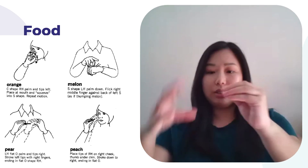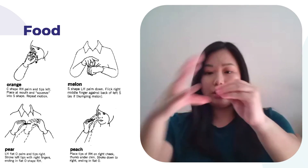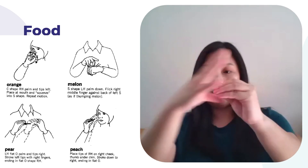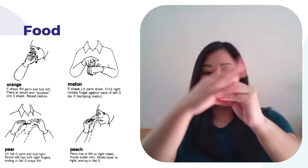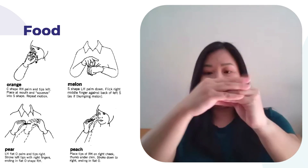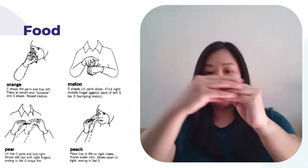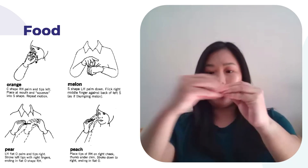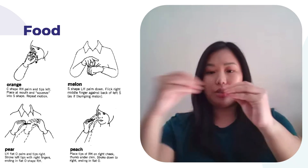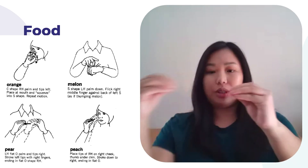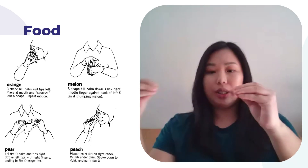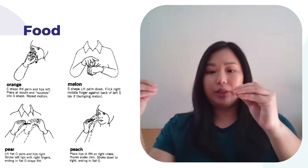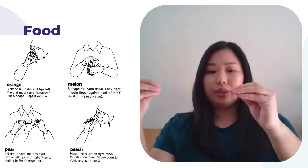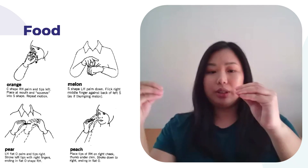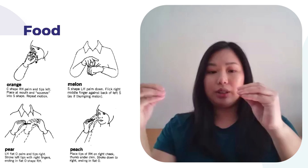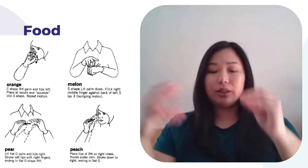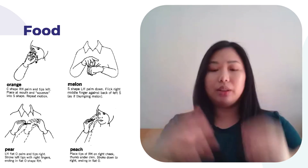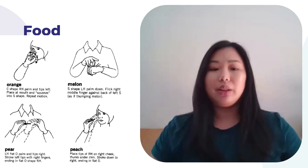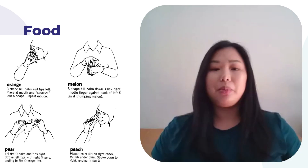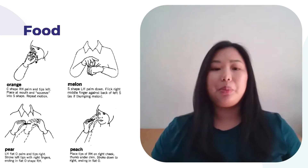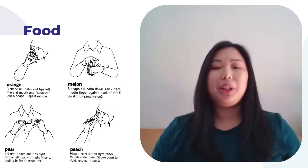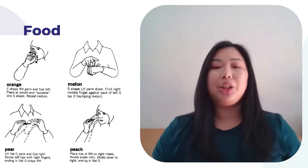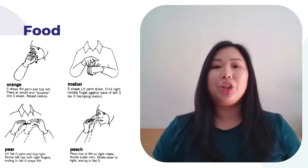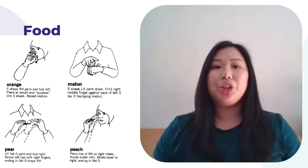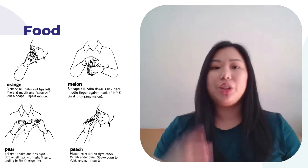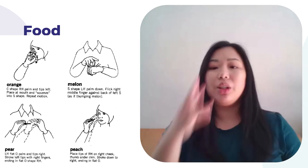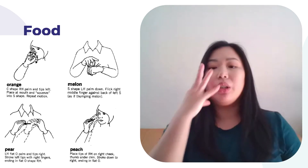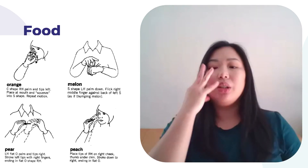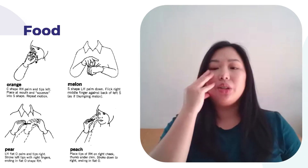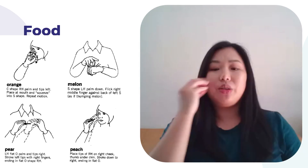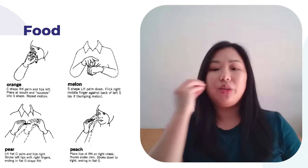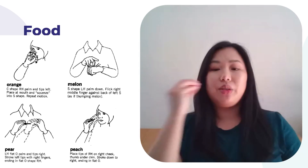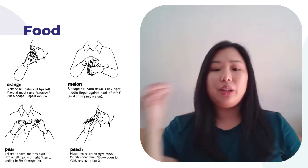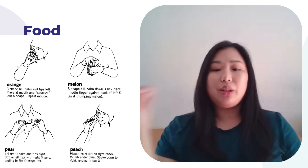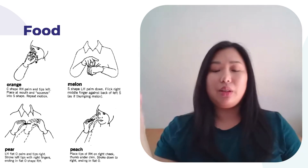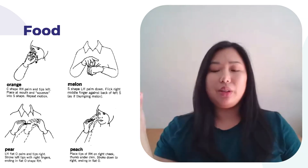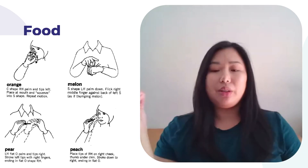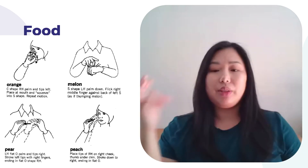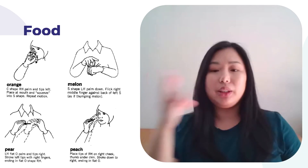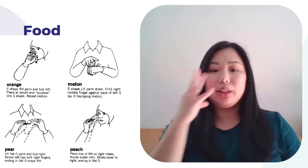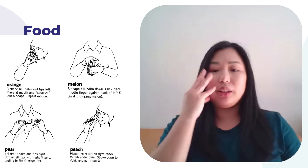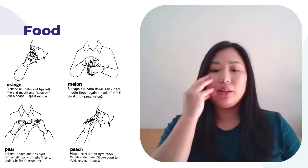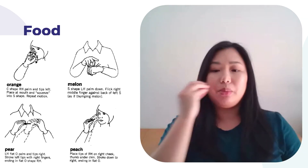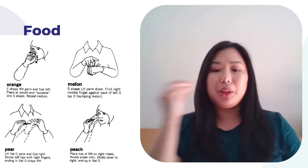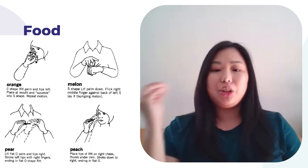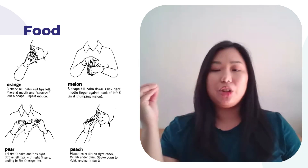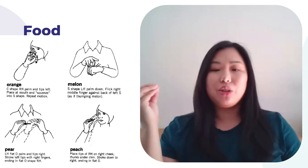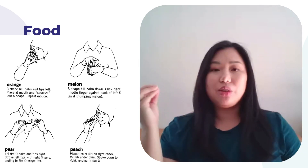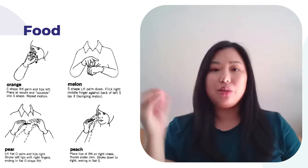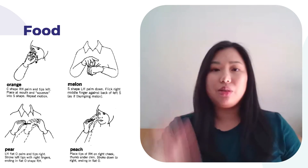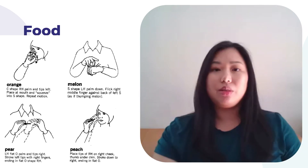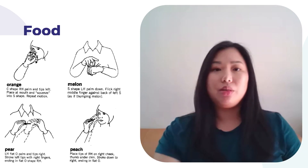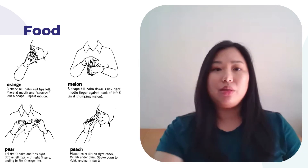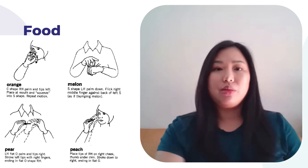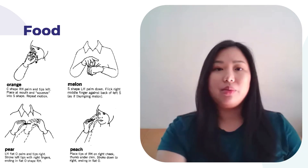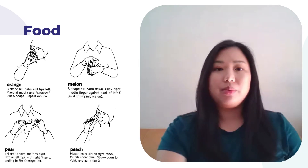Pear, stroke out. Peach, stroke on your face, peach.